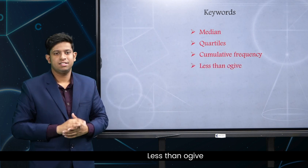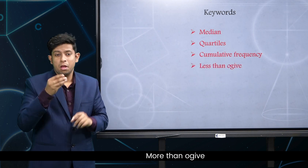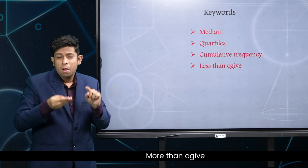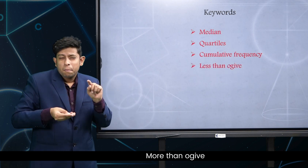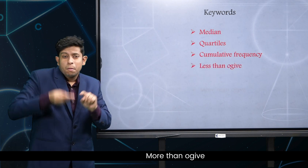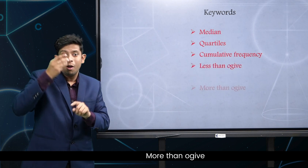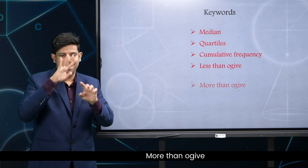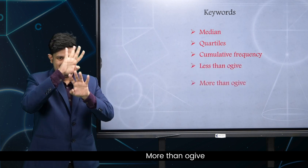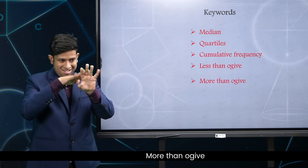more than ogive,